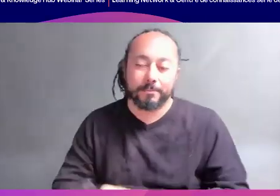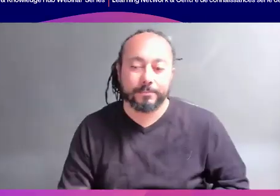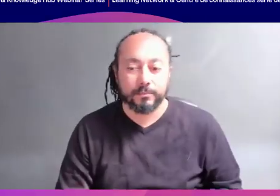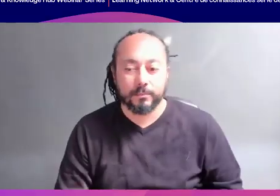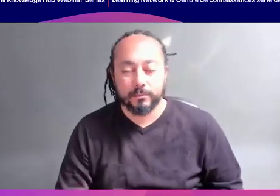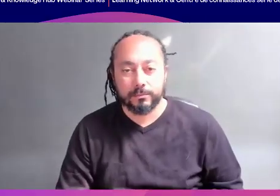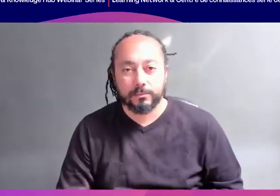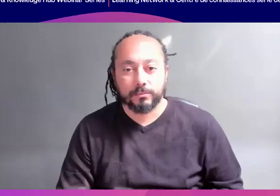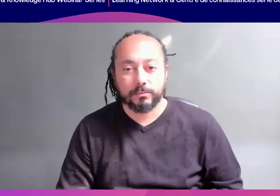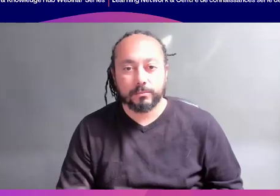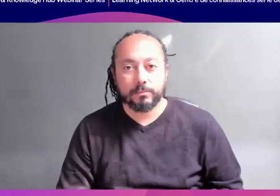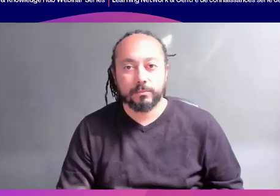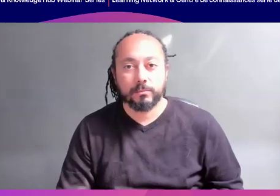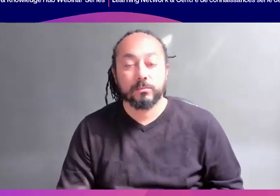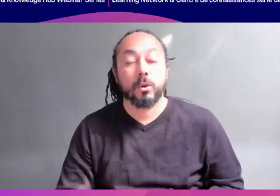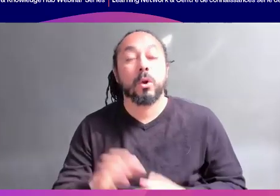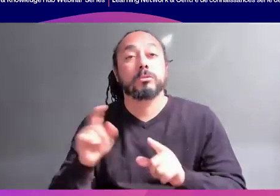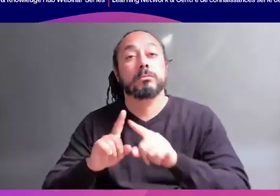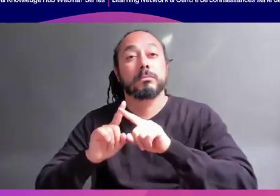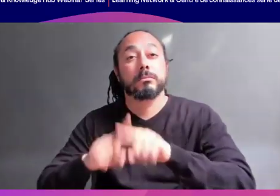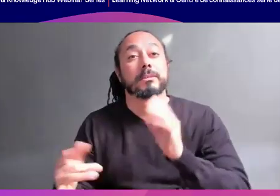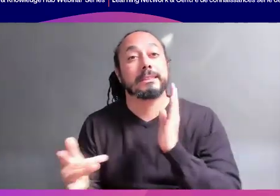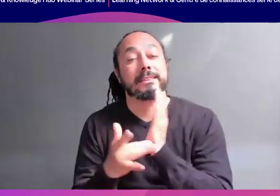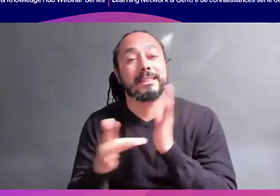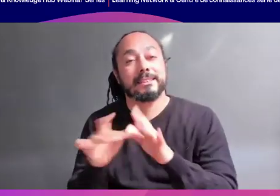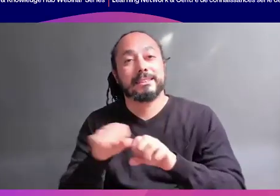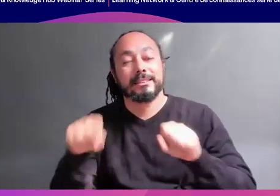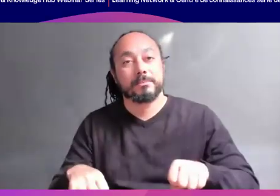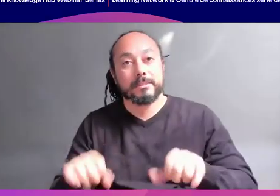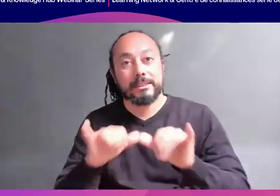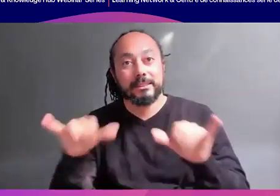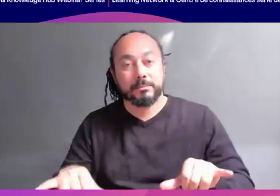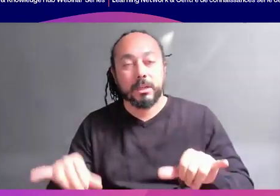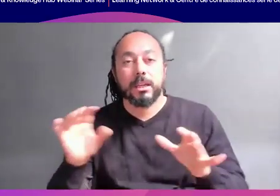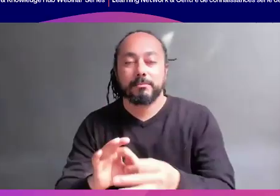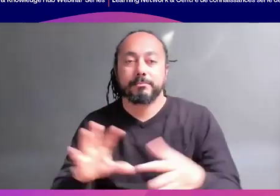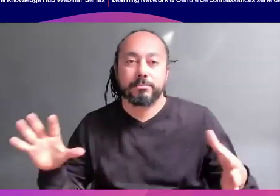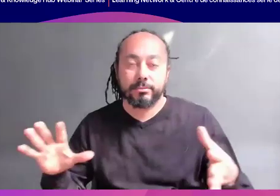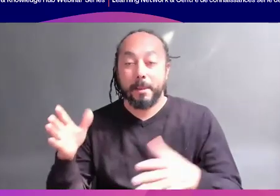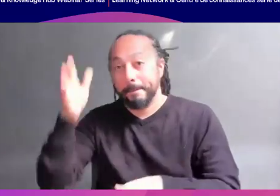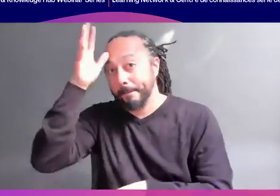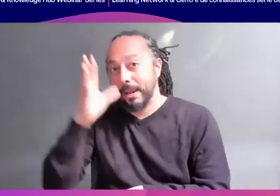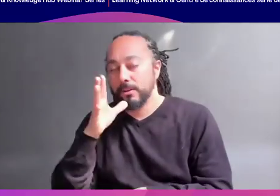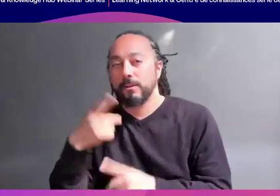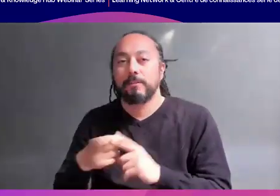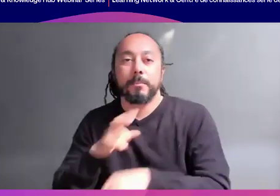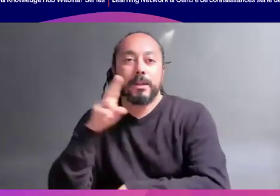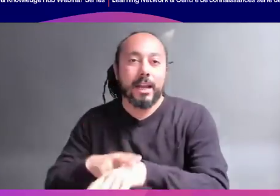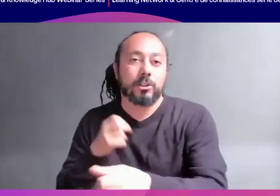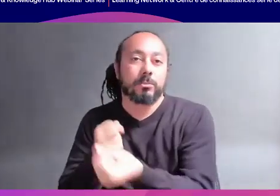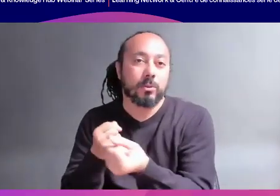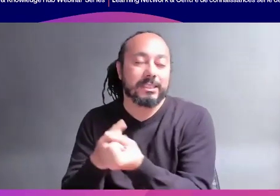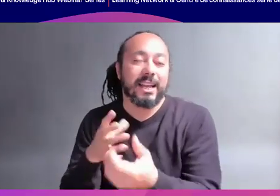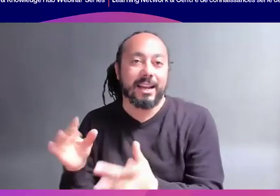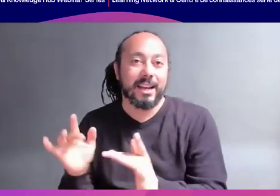on tech-mediated systems might unintentionally disconnect parents from natural supports and networks that we know are